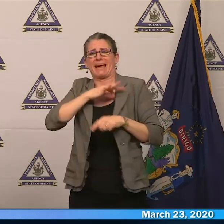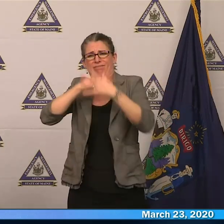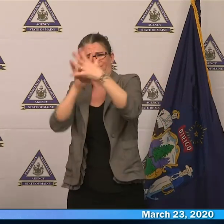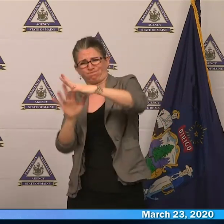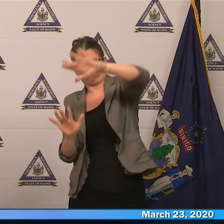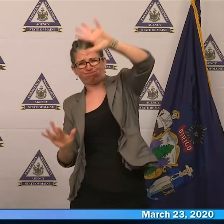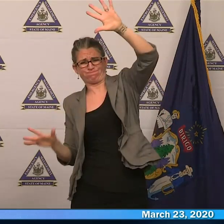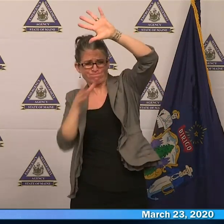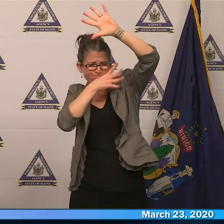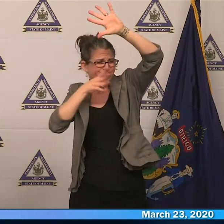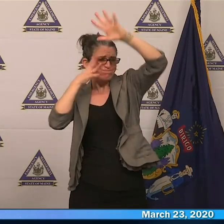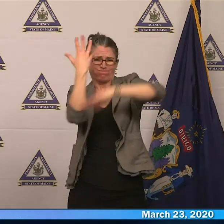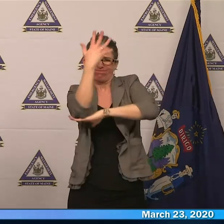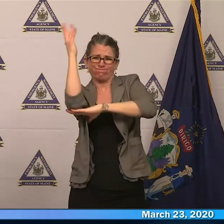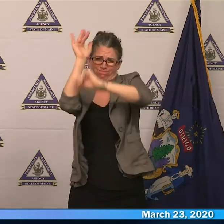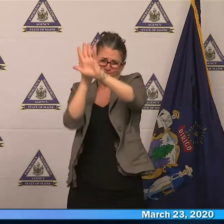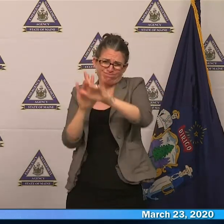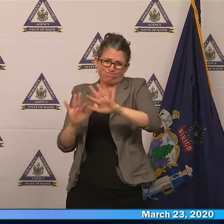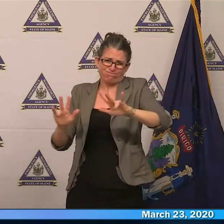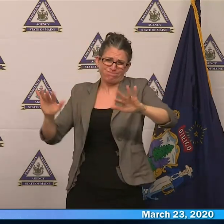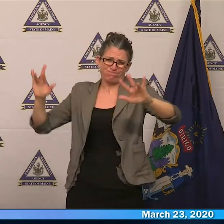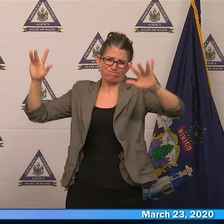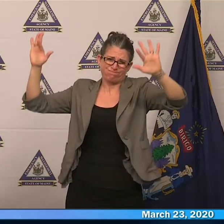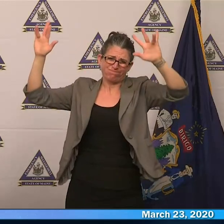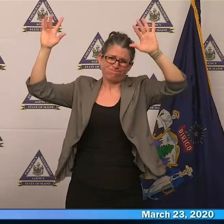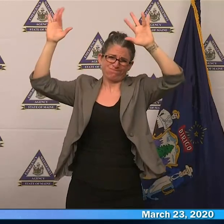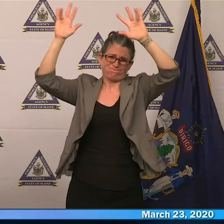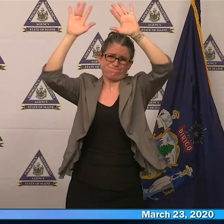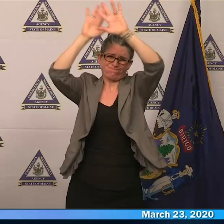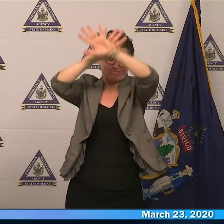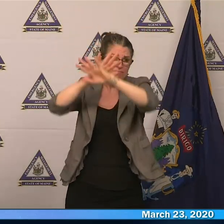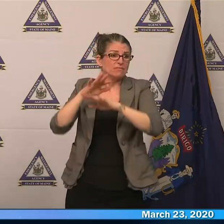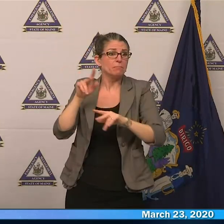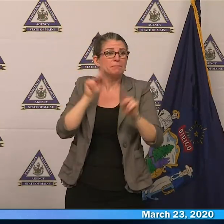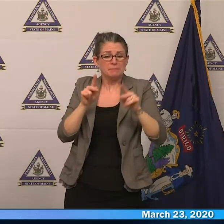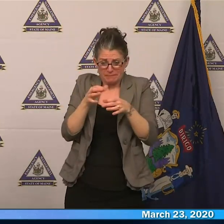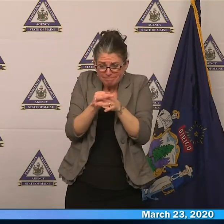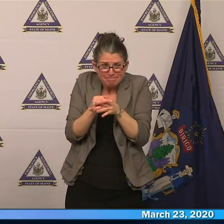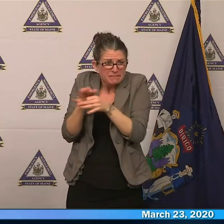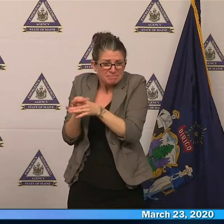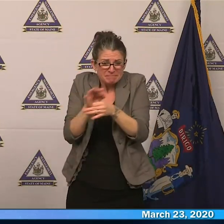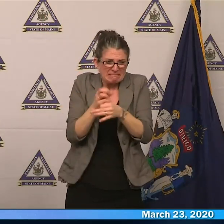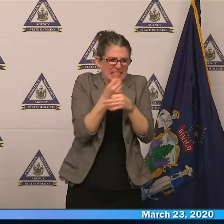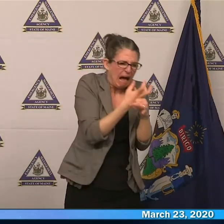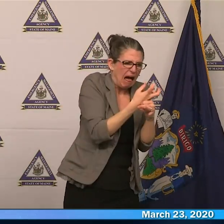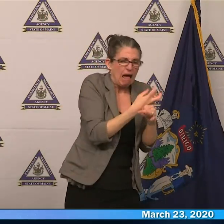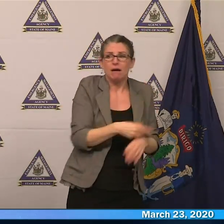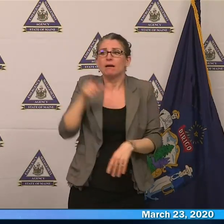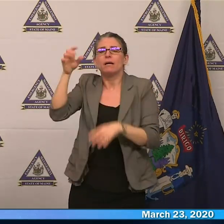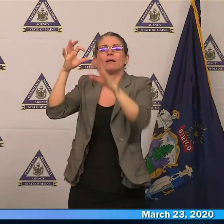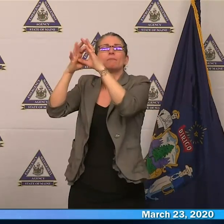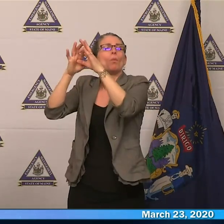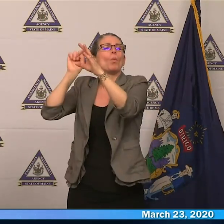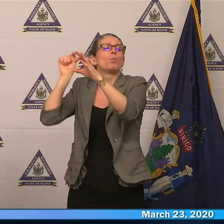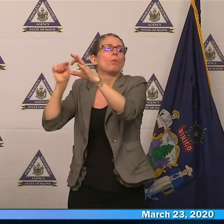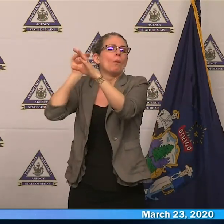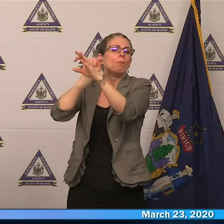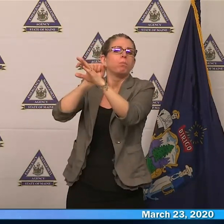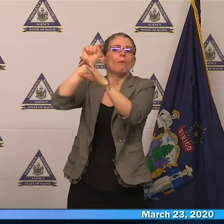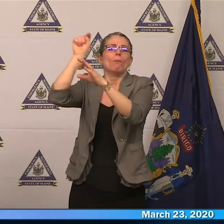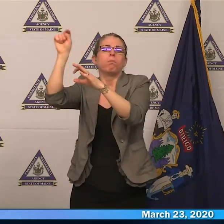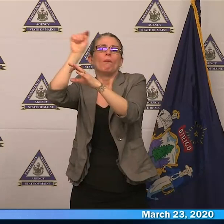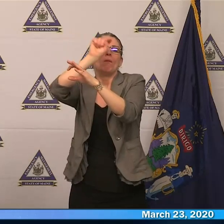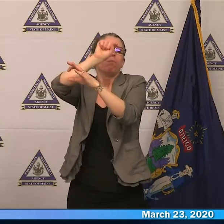it's 43. So there are different epidemiological profiles that we have to take into account as we're evaluating